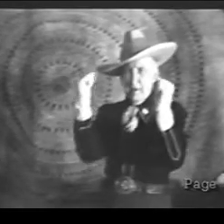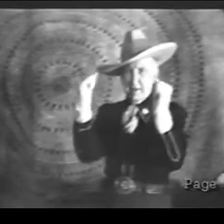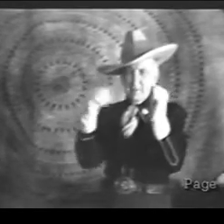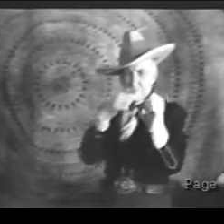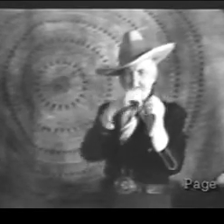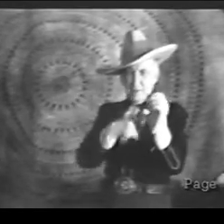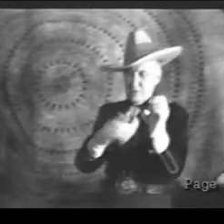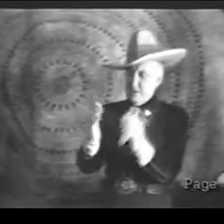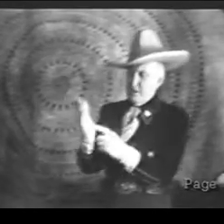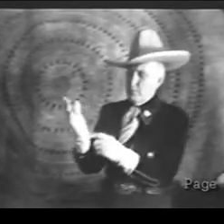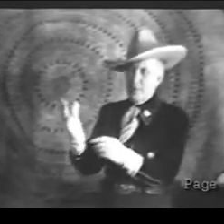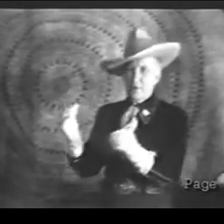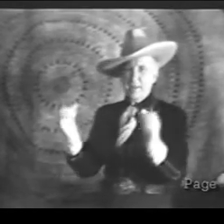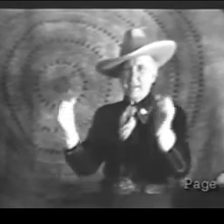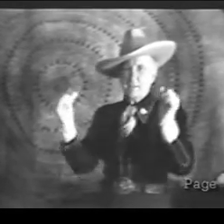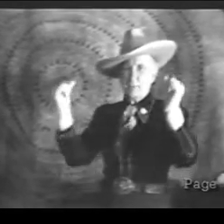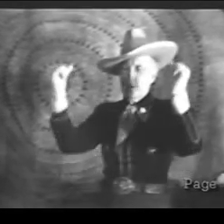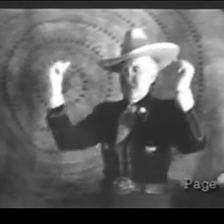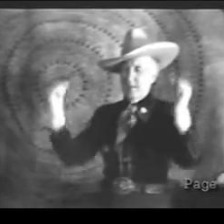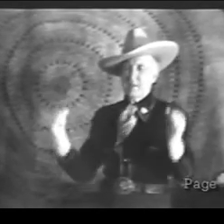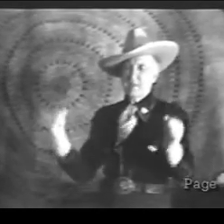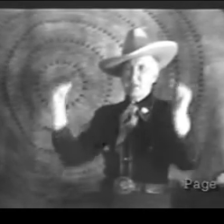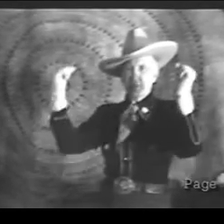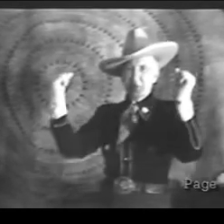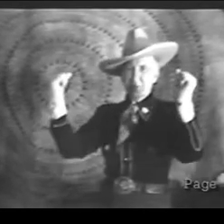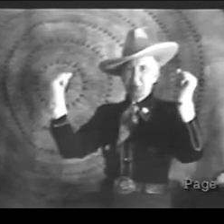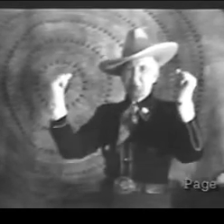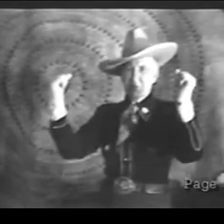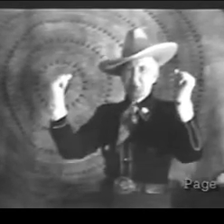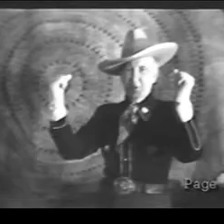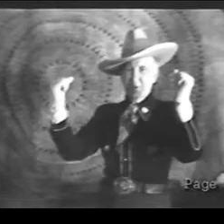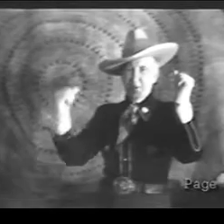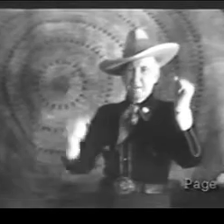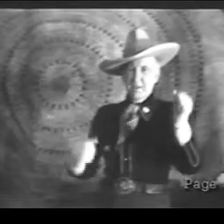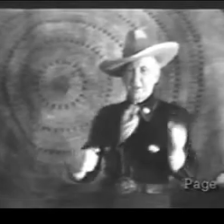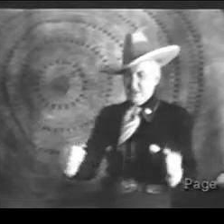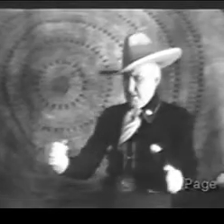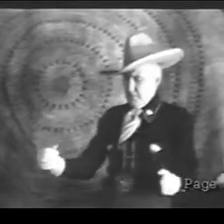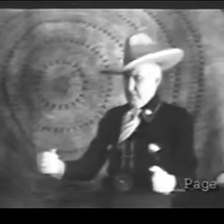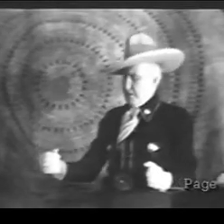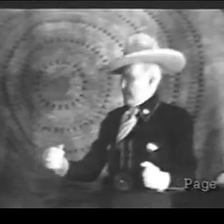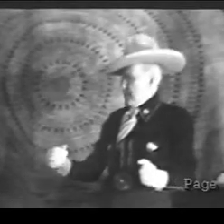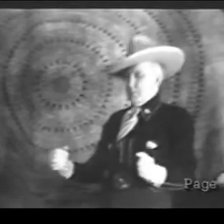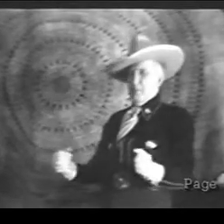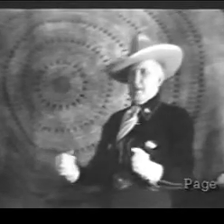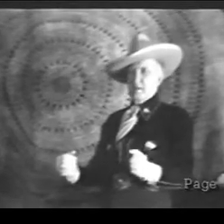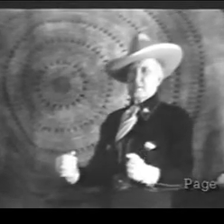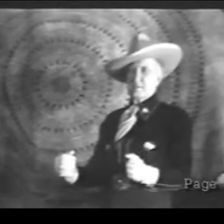bed. A bed, you see, that had what we call a lazy board on each end of it. And they could sit up there in the daytime with their back against this